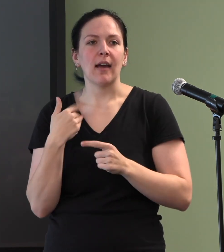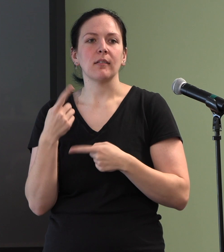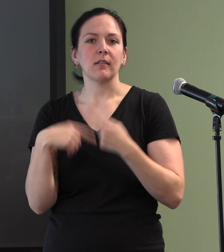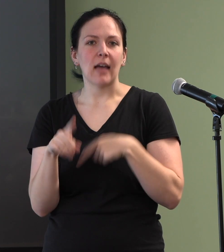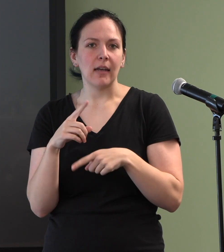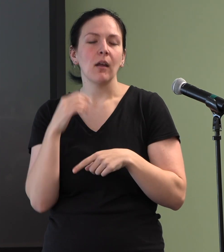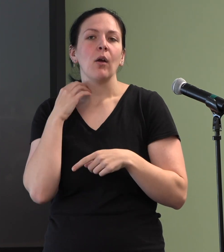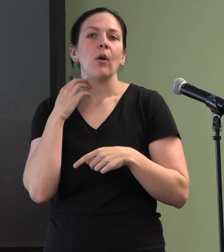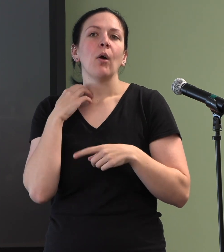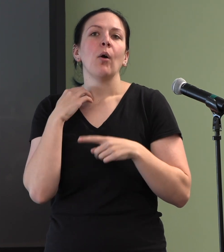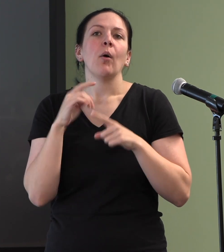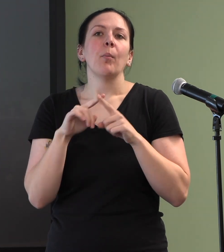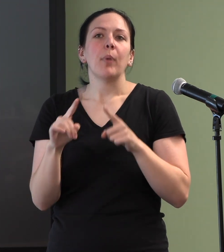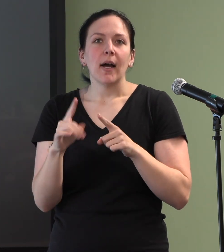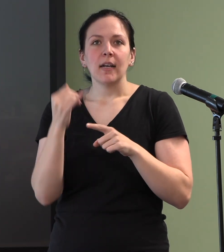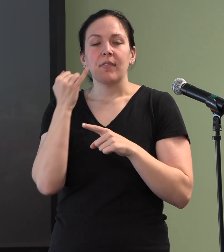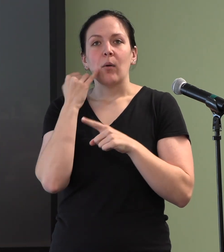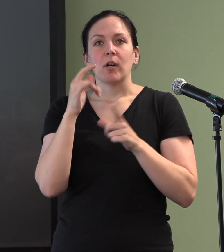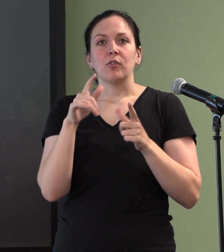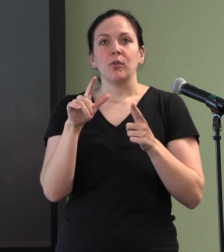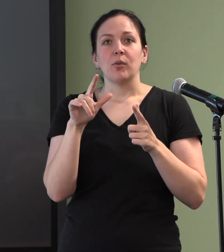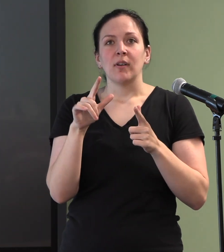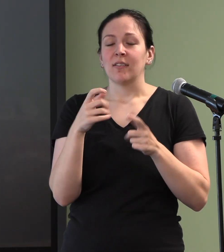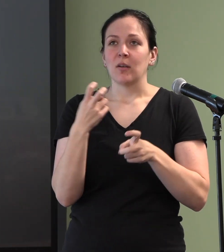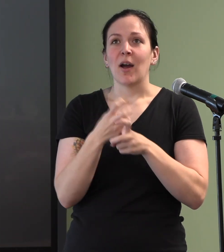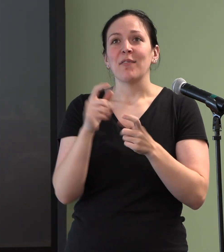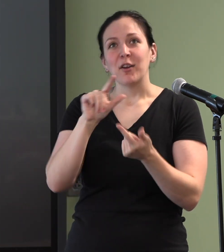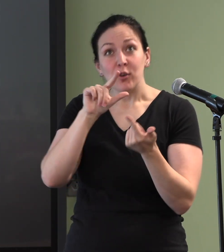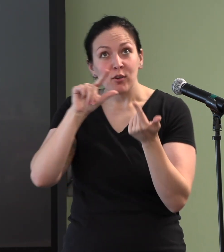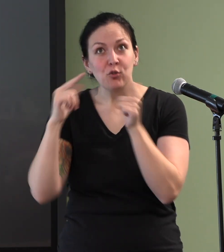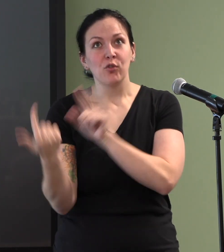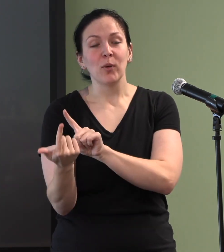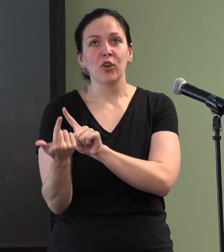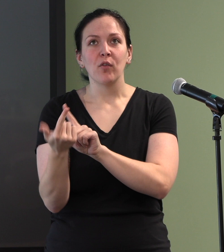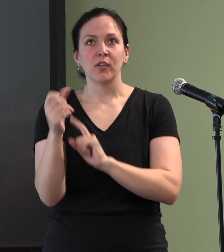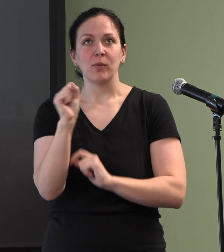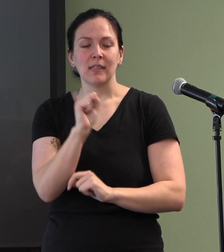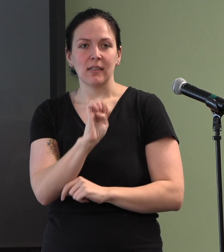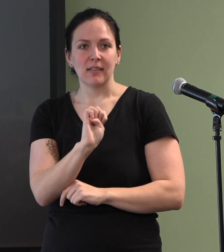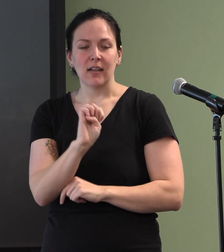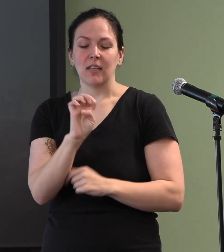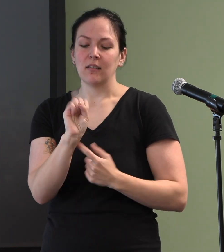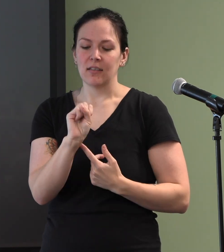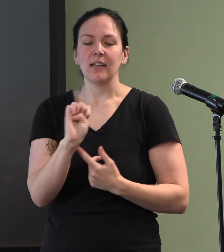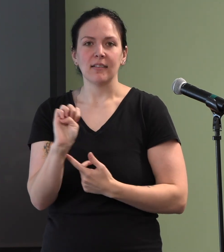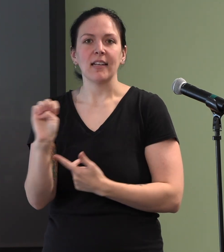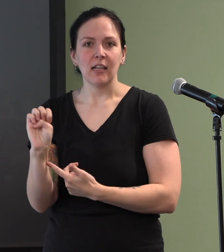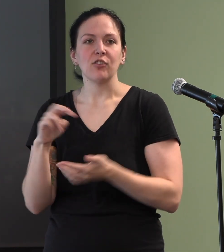a sign. But if I were to, it's going to be hard. If I could switch over to exactly signed exact English, it